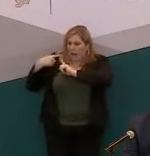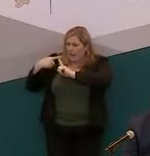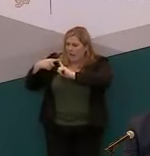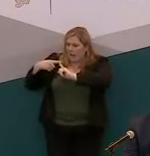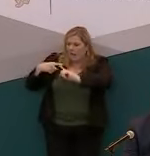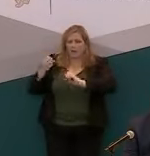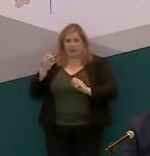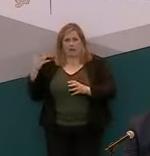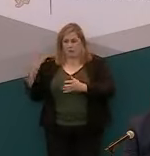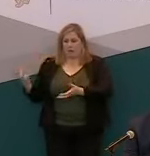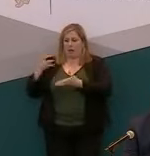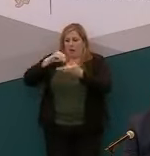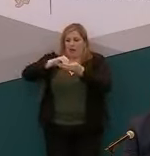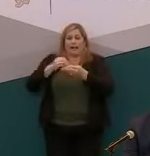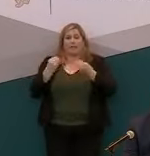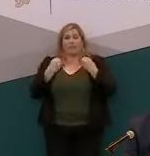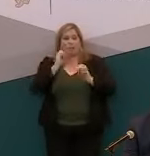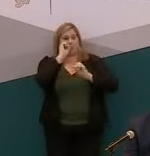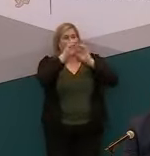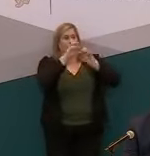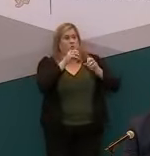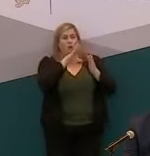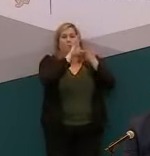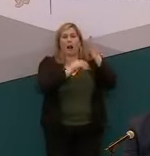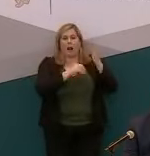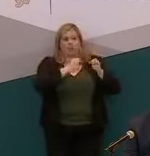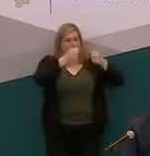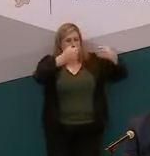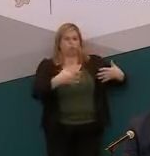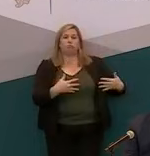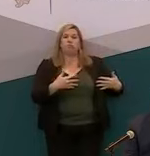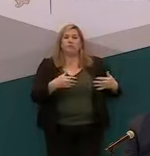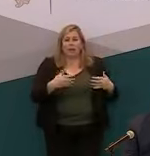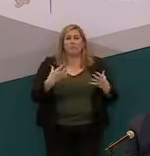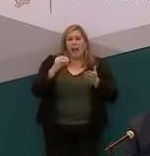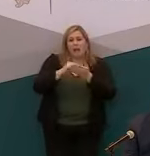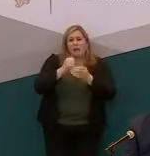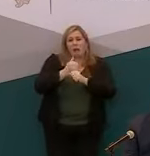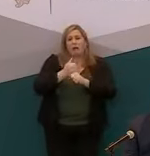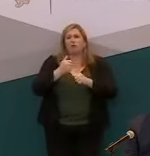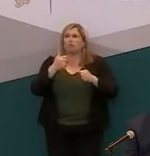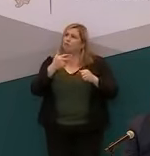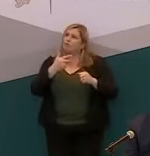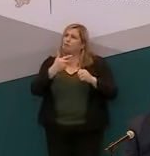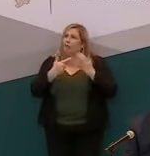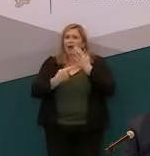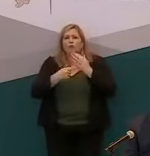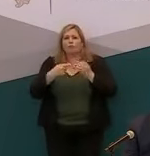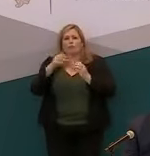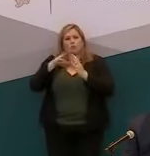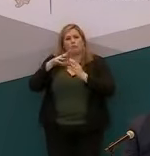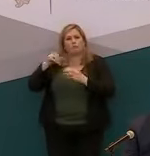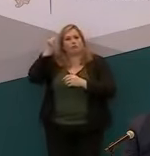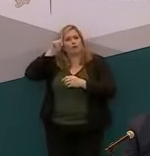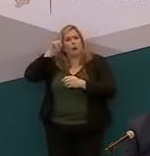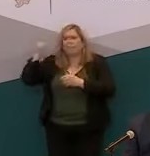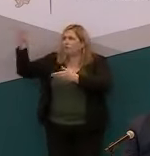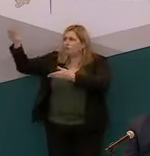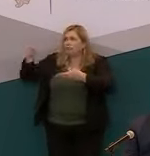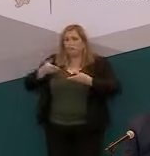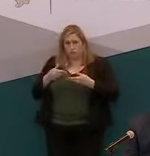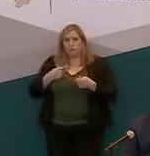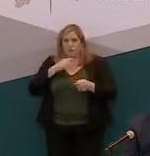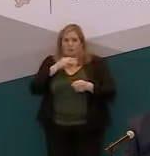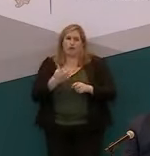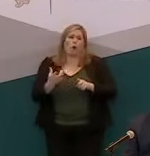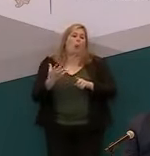data. And we have about 3,000 positive cases back from Germany now, which we're backdating into these models and recalibrating the